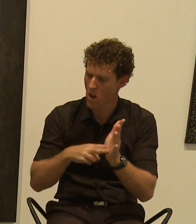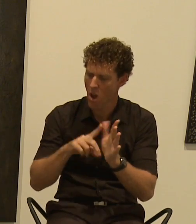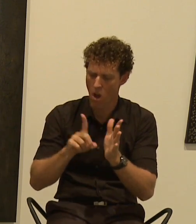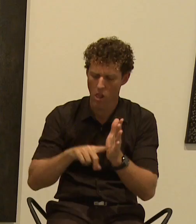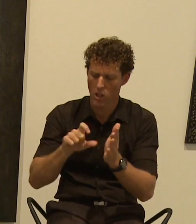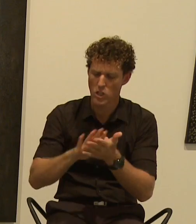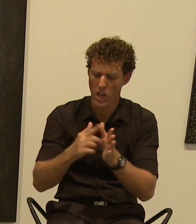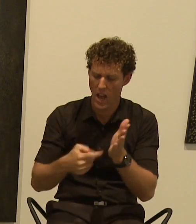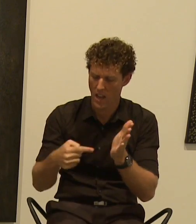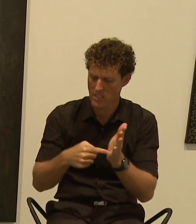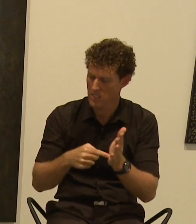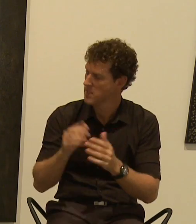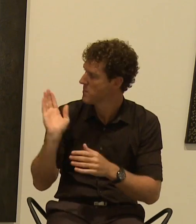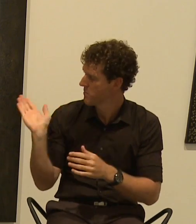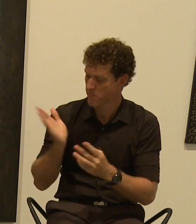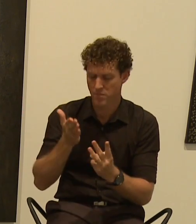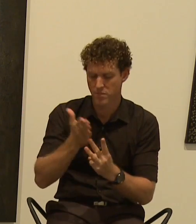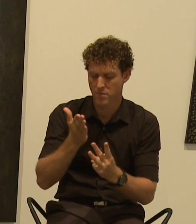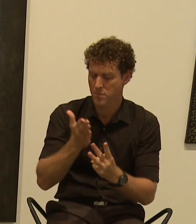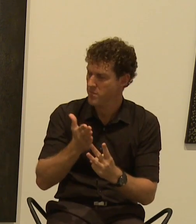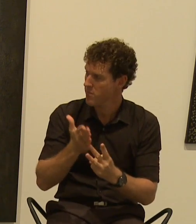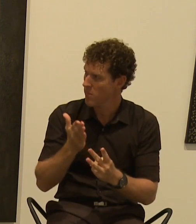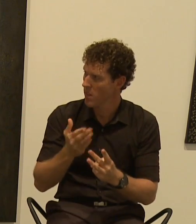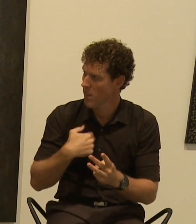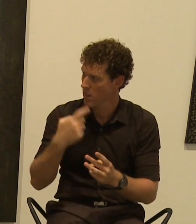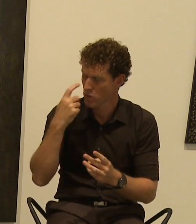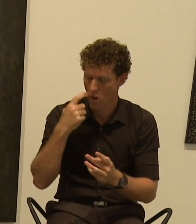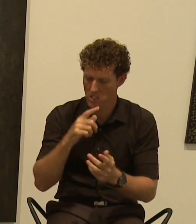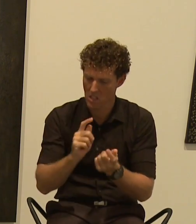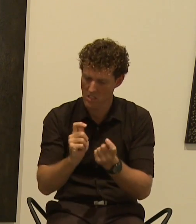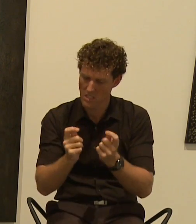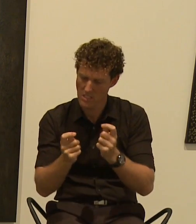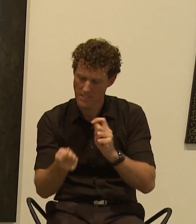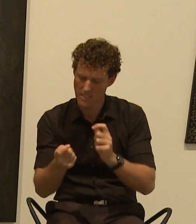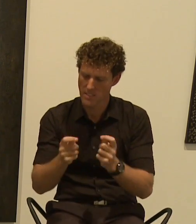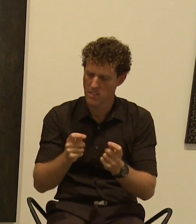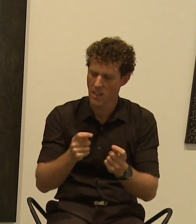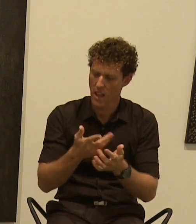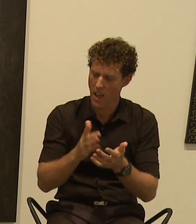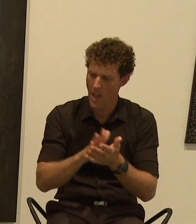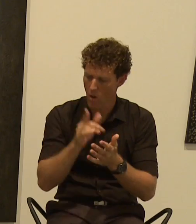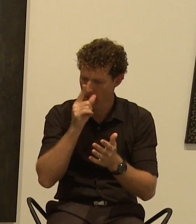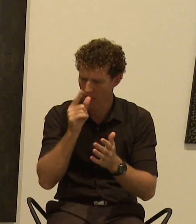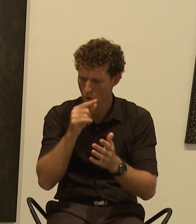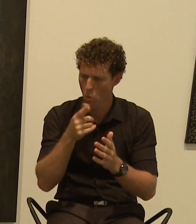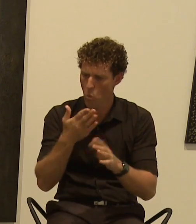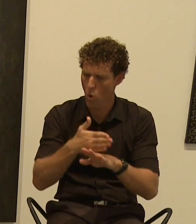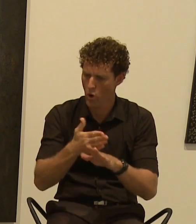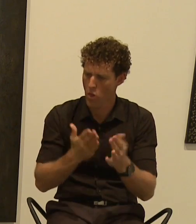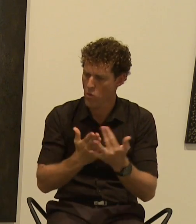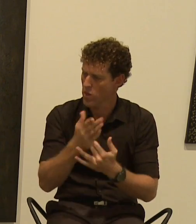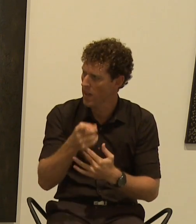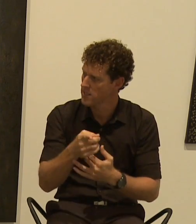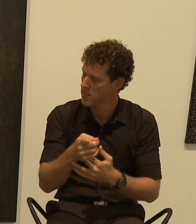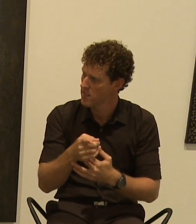from the Marshall Islands, and it's kind of about this lost art form, trying to navigate the islands there, looking